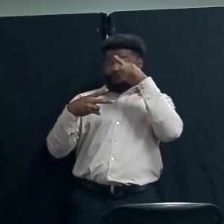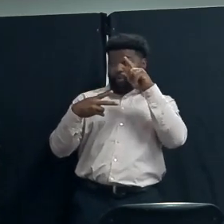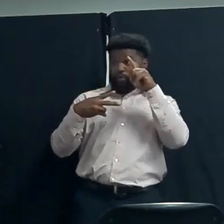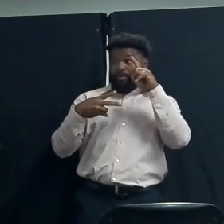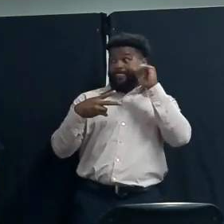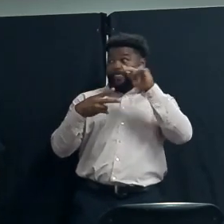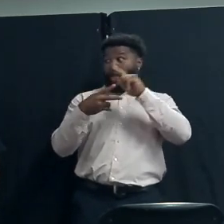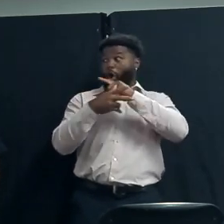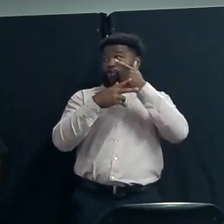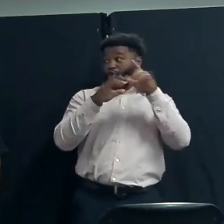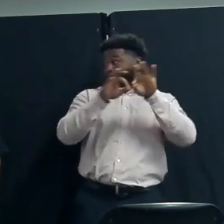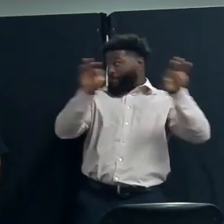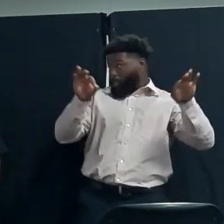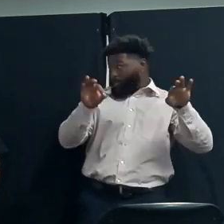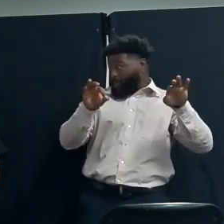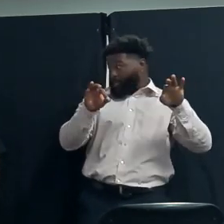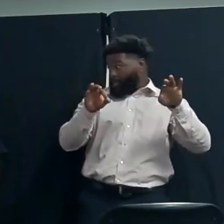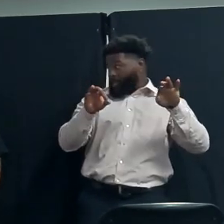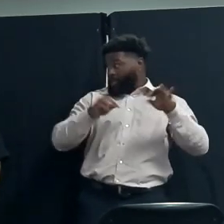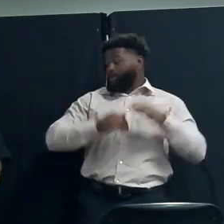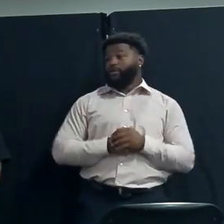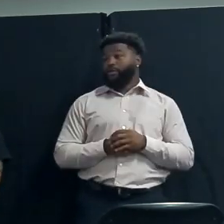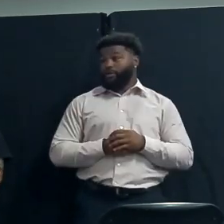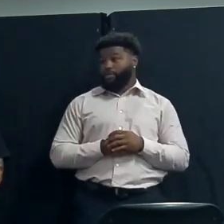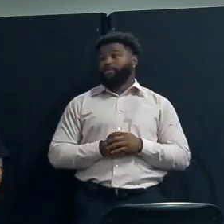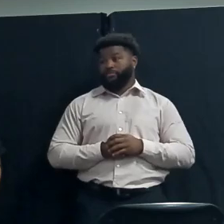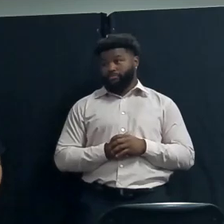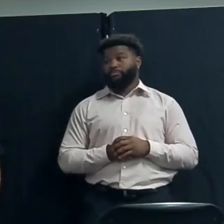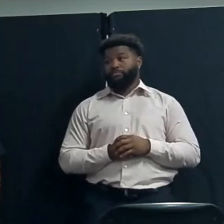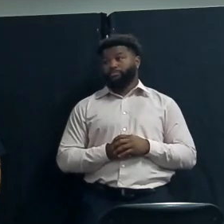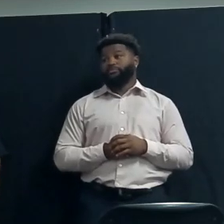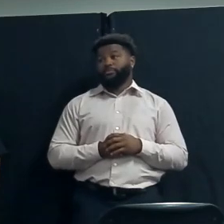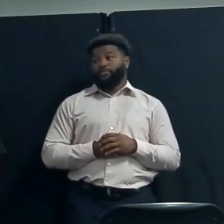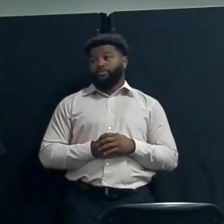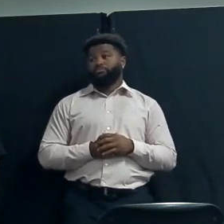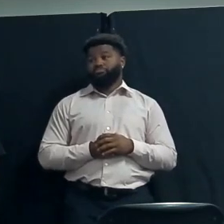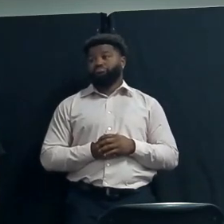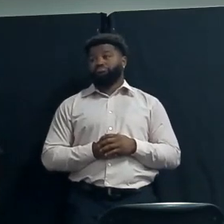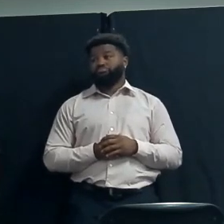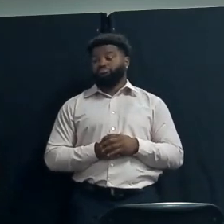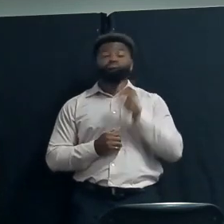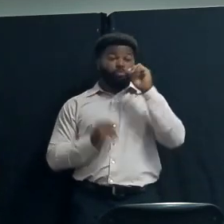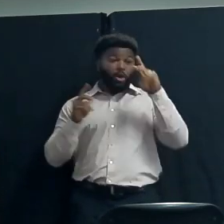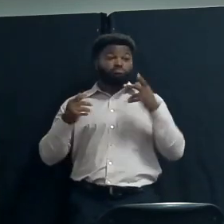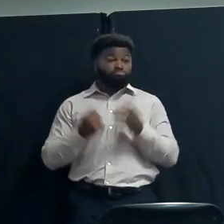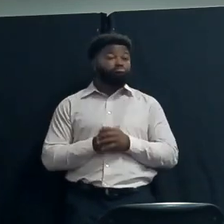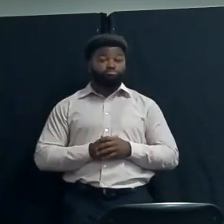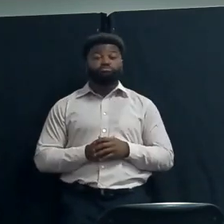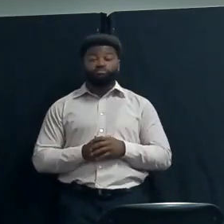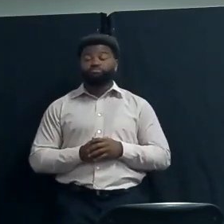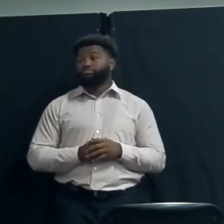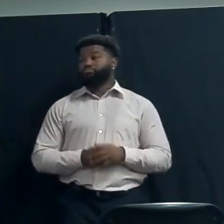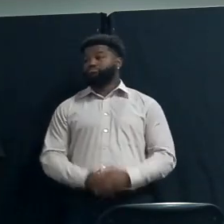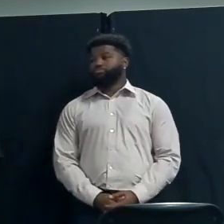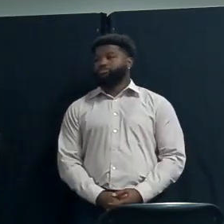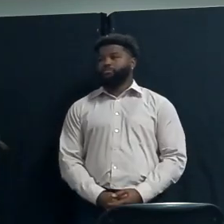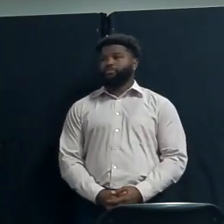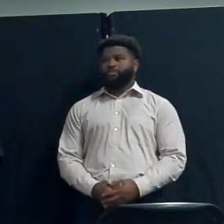alternative diploma? Or what? Yeah, that's correct. Okay. Okay.